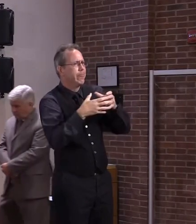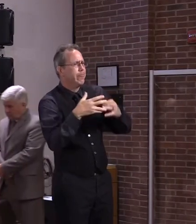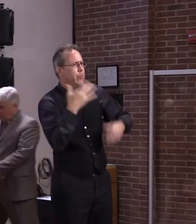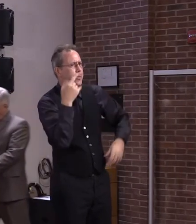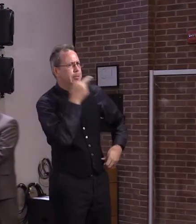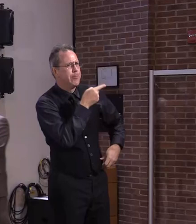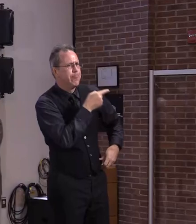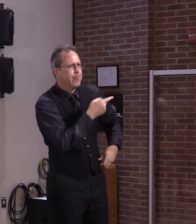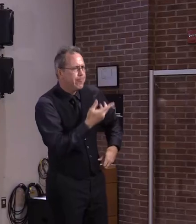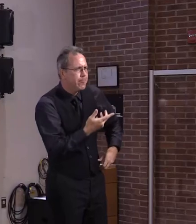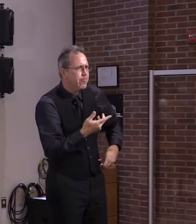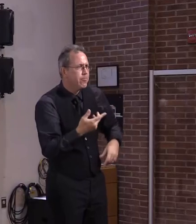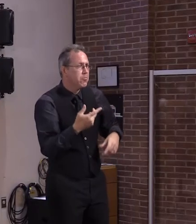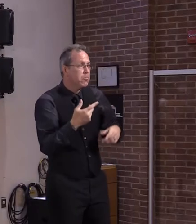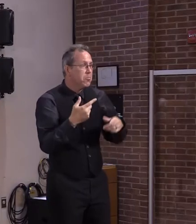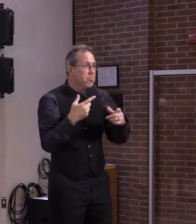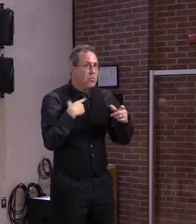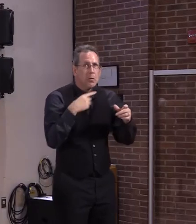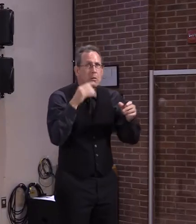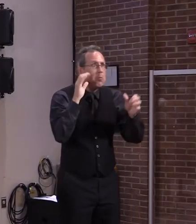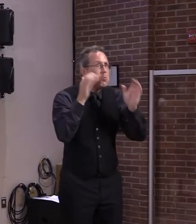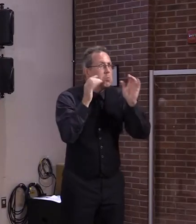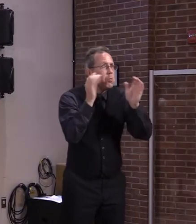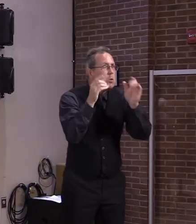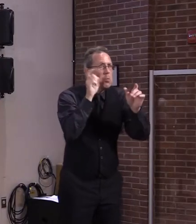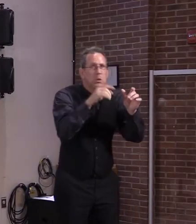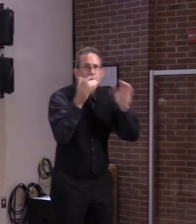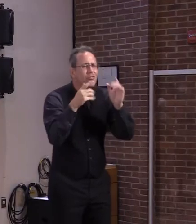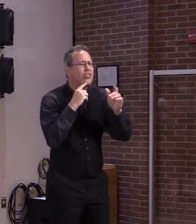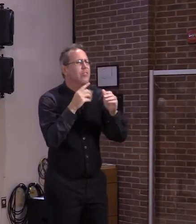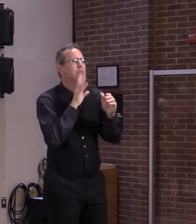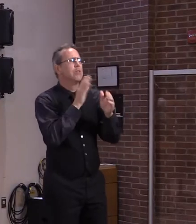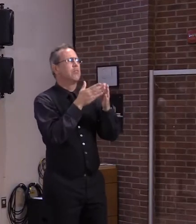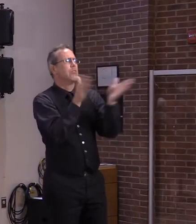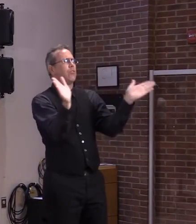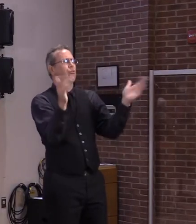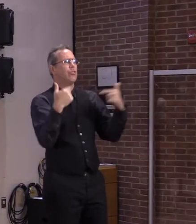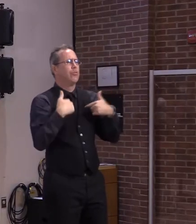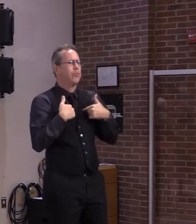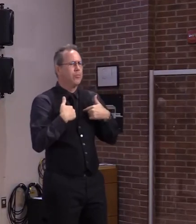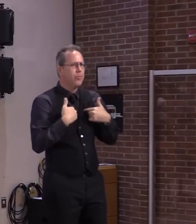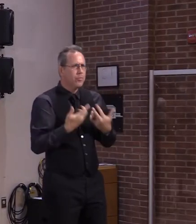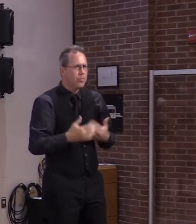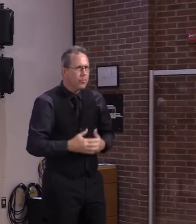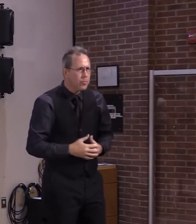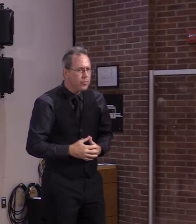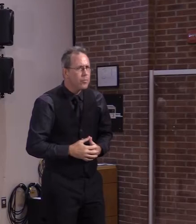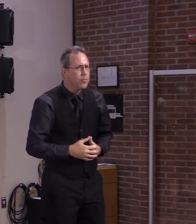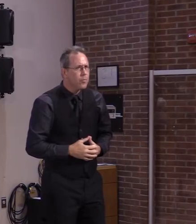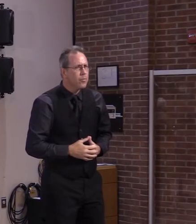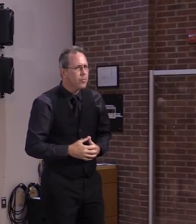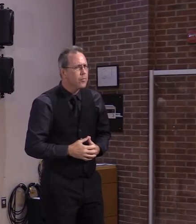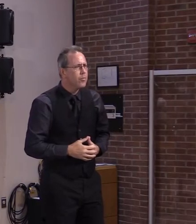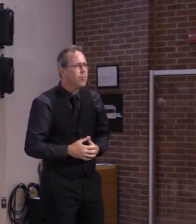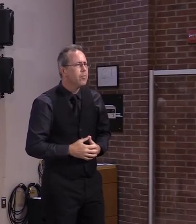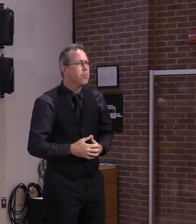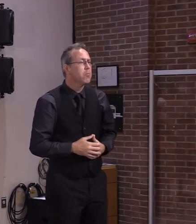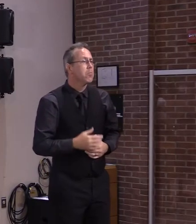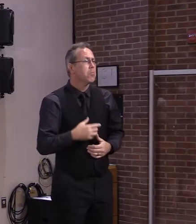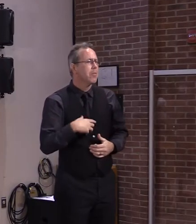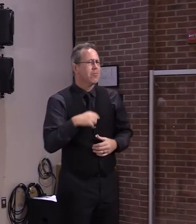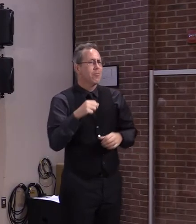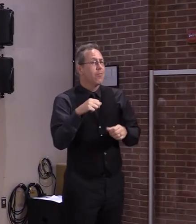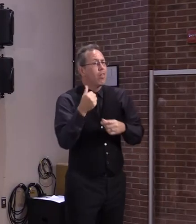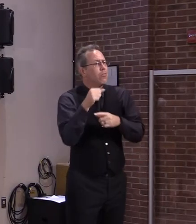that anywhere in the state, so I can't point my finger at one part and say it's different than another, but you'd have to consider that in the equation